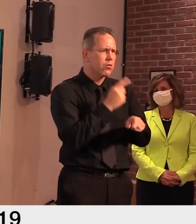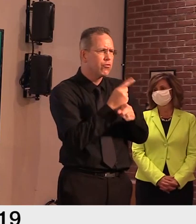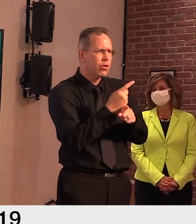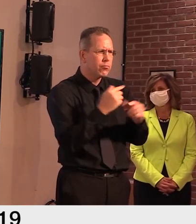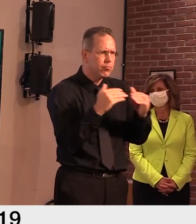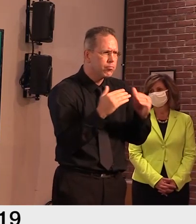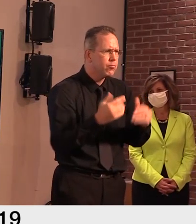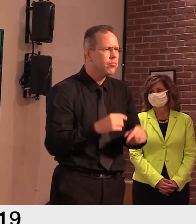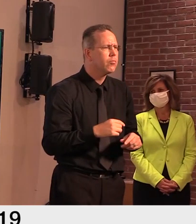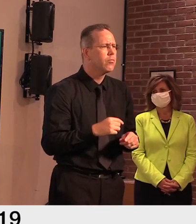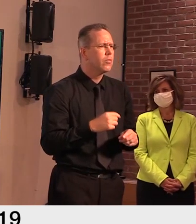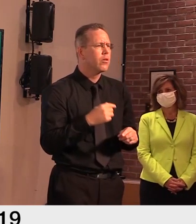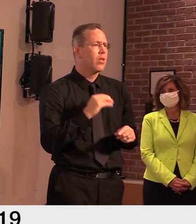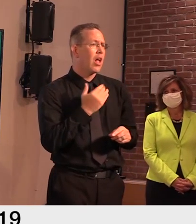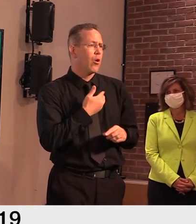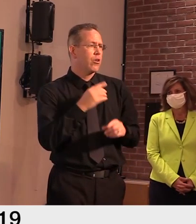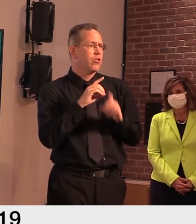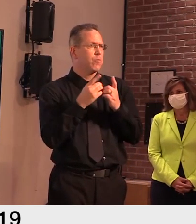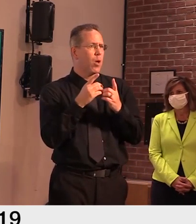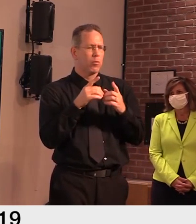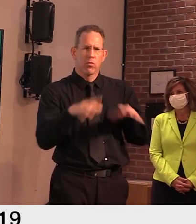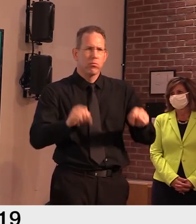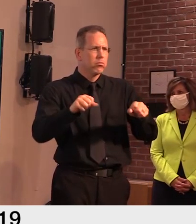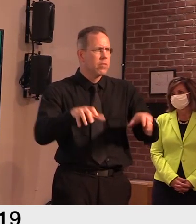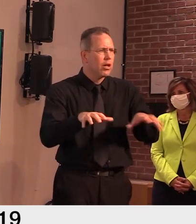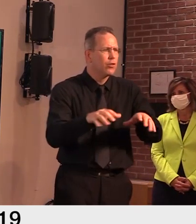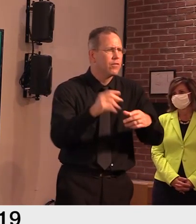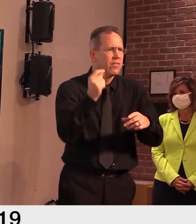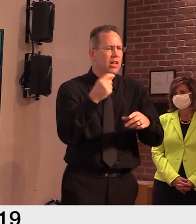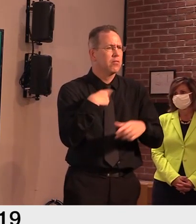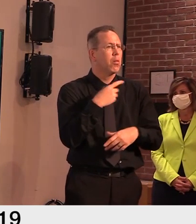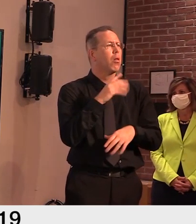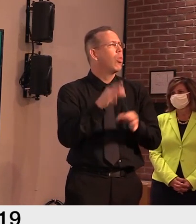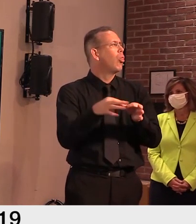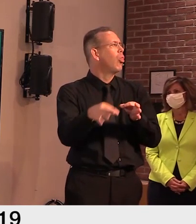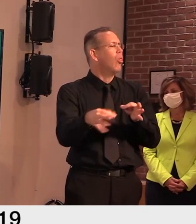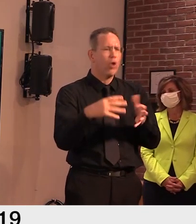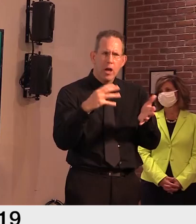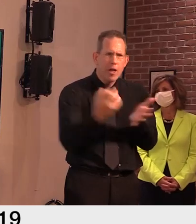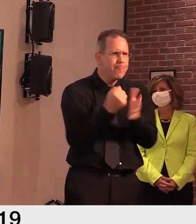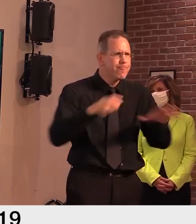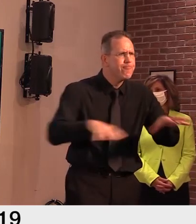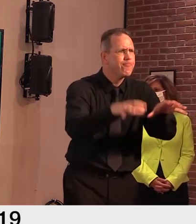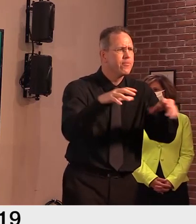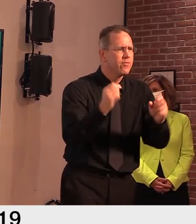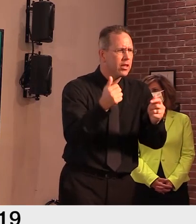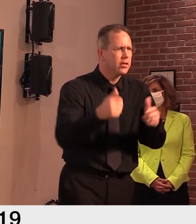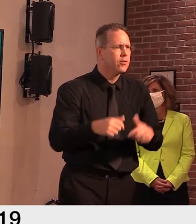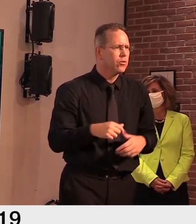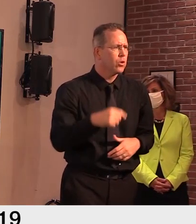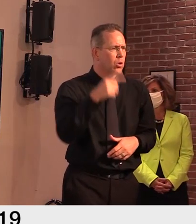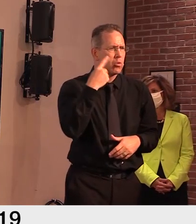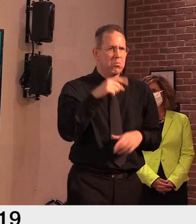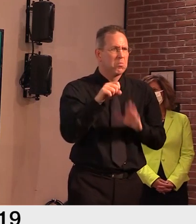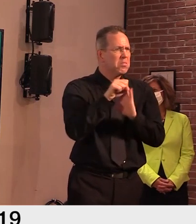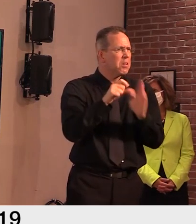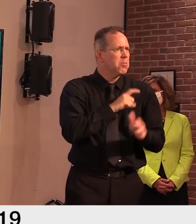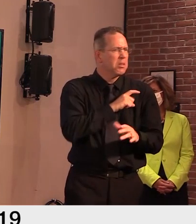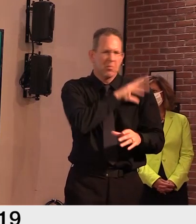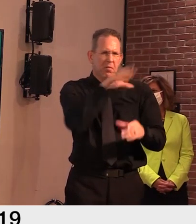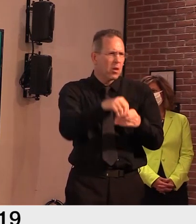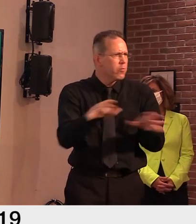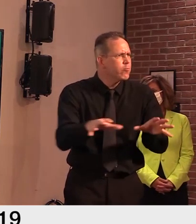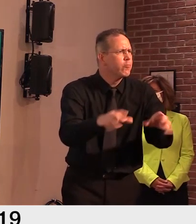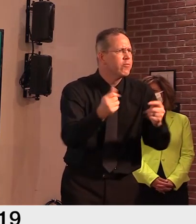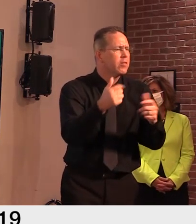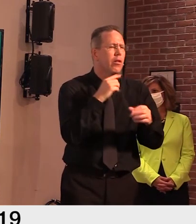fact, this is state government is not the place for you in this. So we are making changes. I am